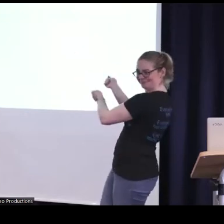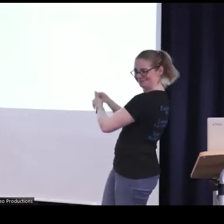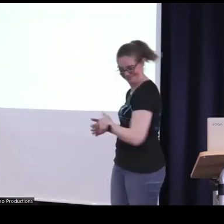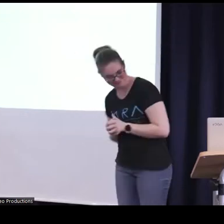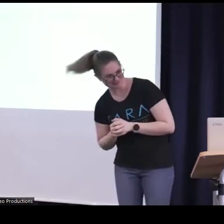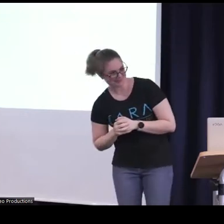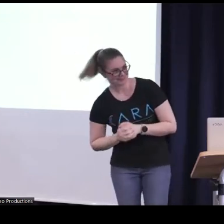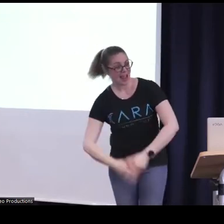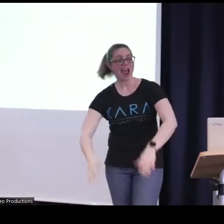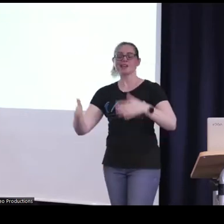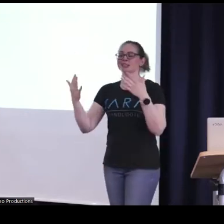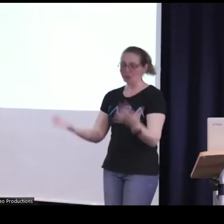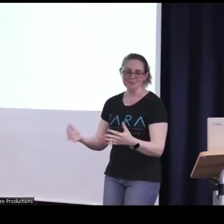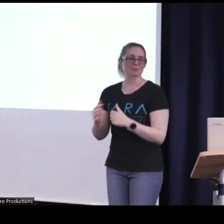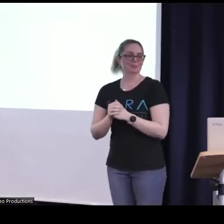think of one, let me know.